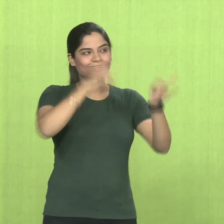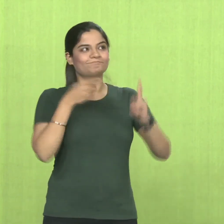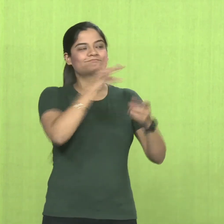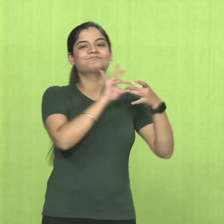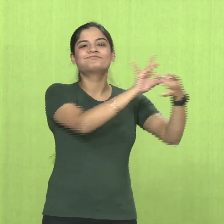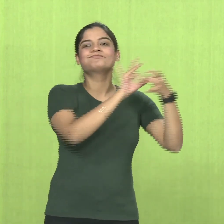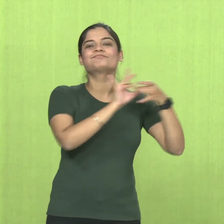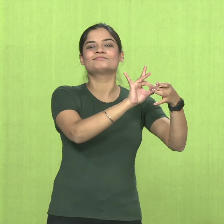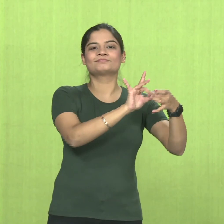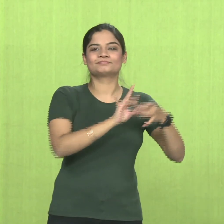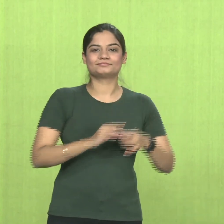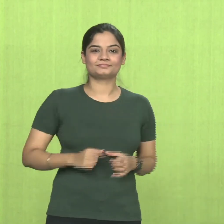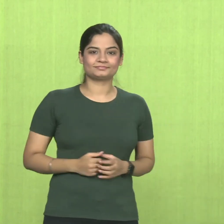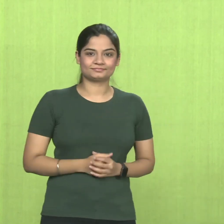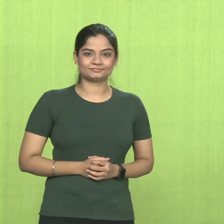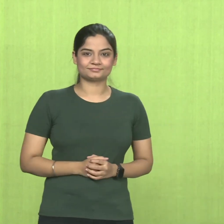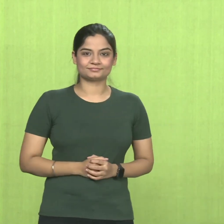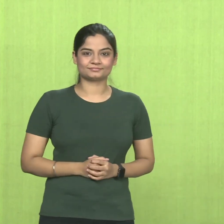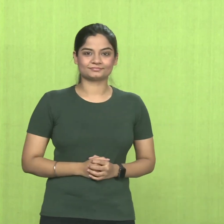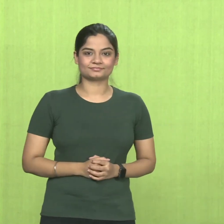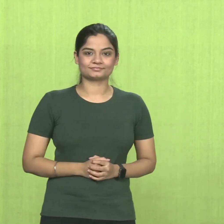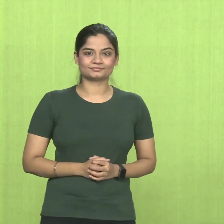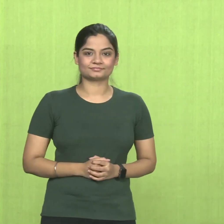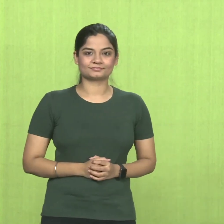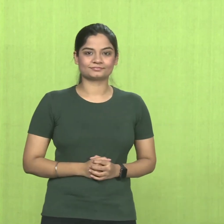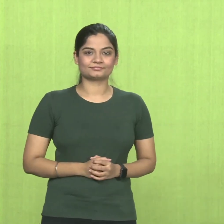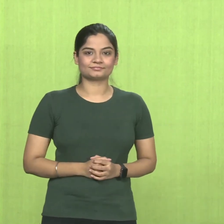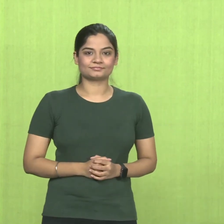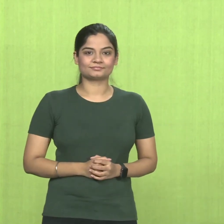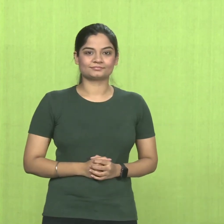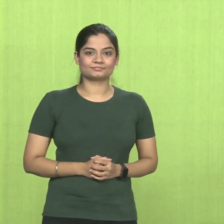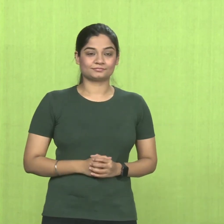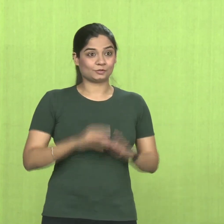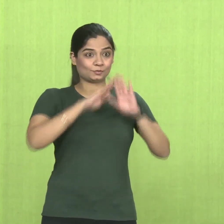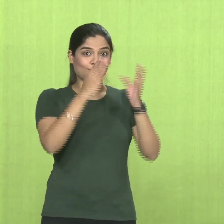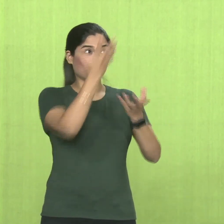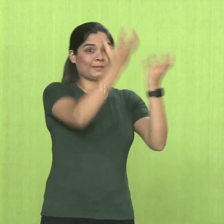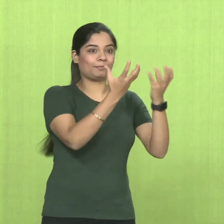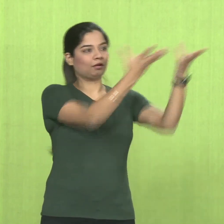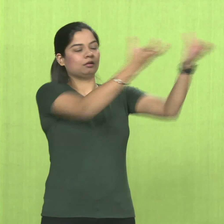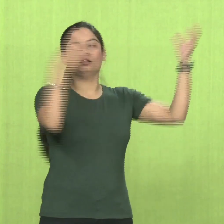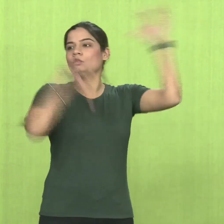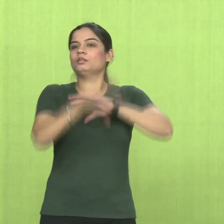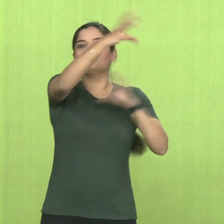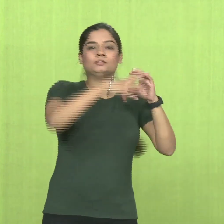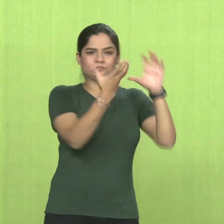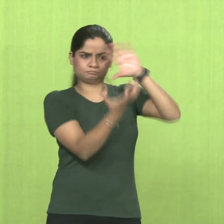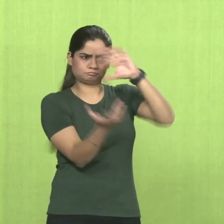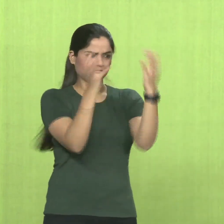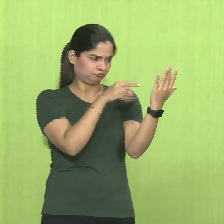that they sell good quality food. Always ensure the quality of food. Always check the expiry date. Always